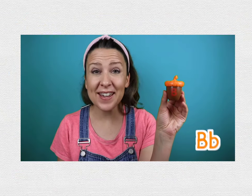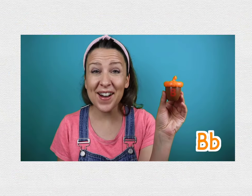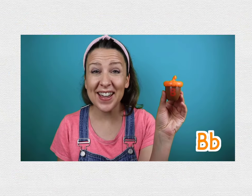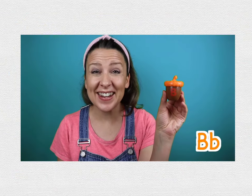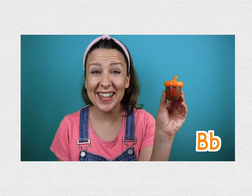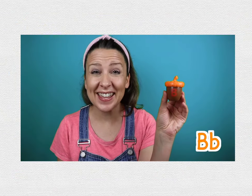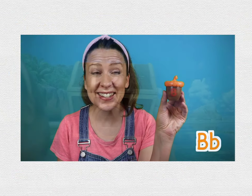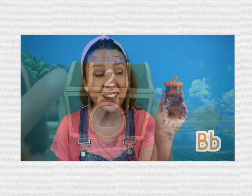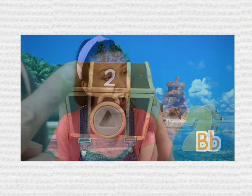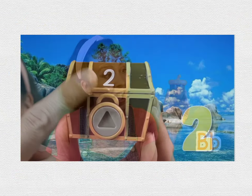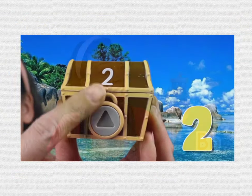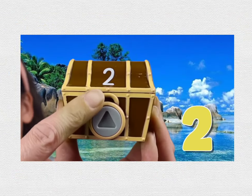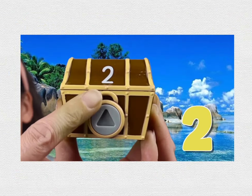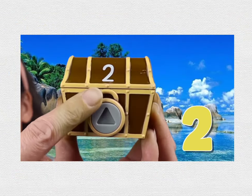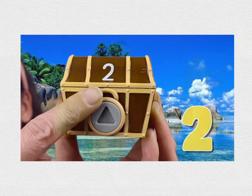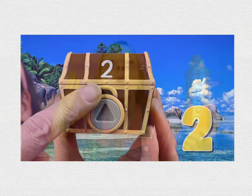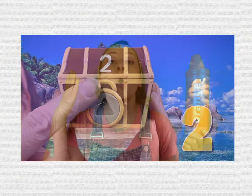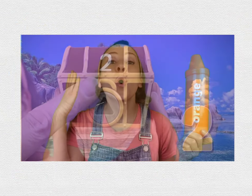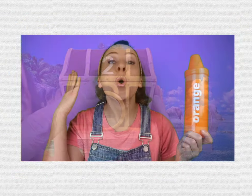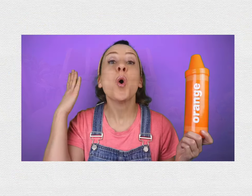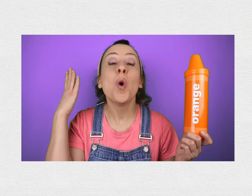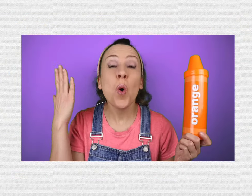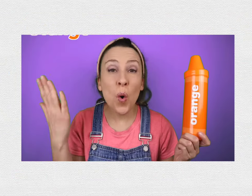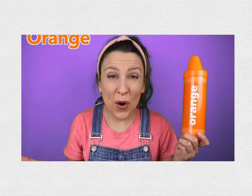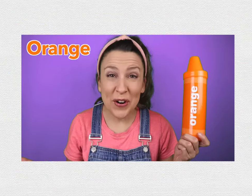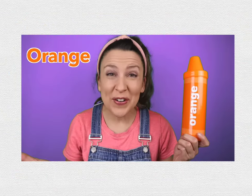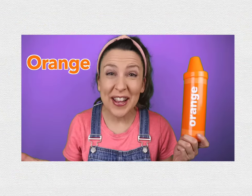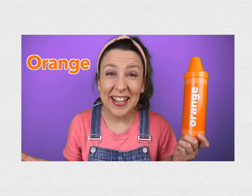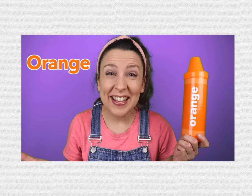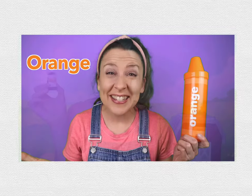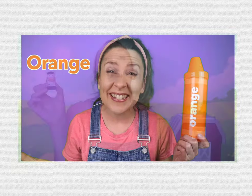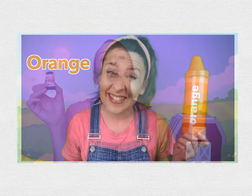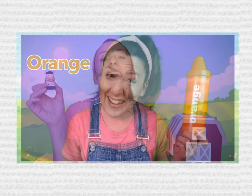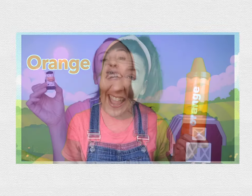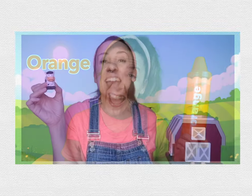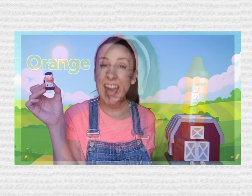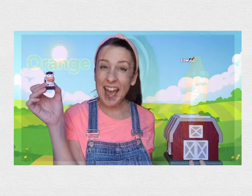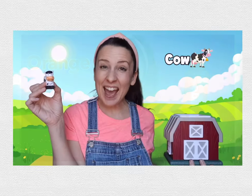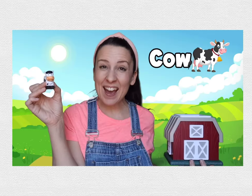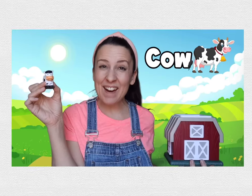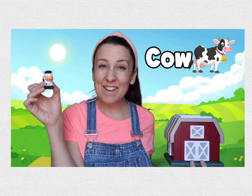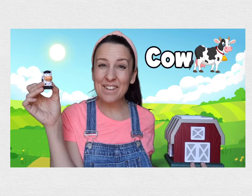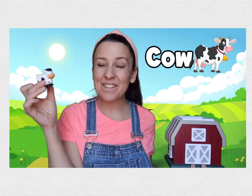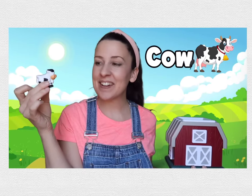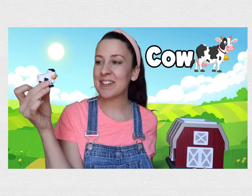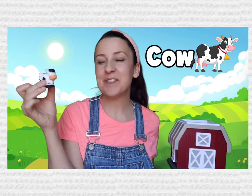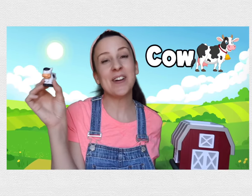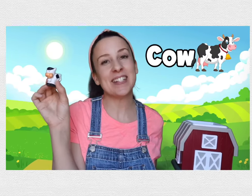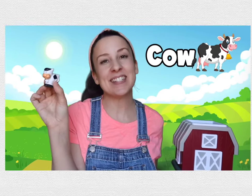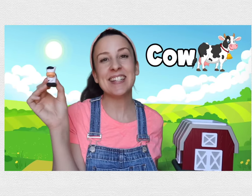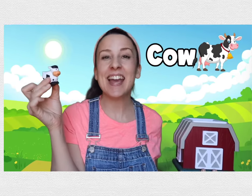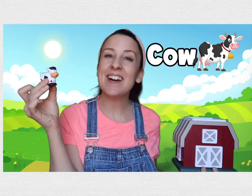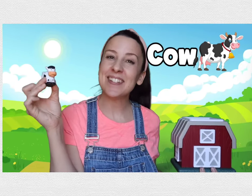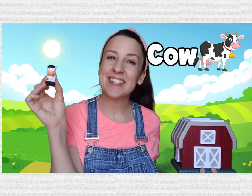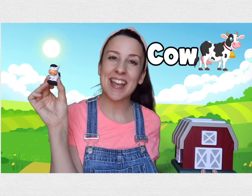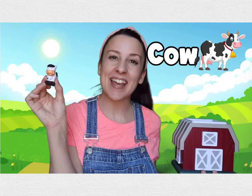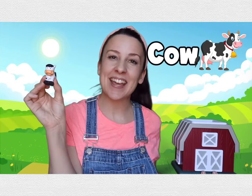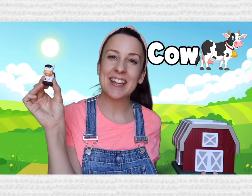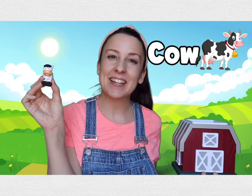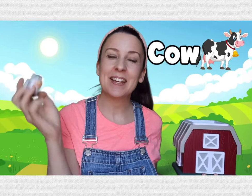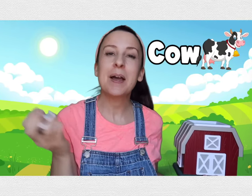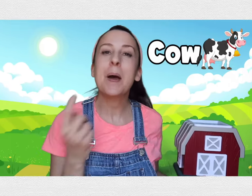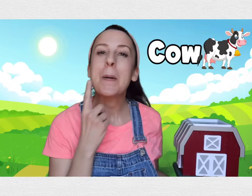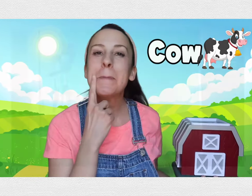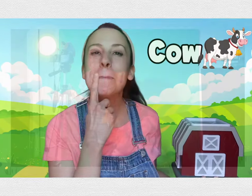the channel, she teaches kids about letters, numbers, colors, and animal sound. She makes it fun and simple by talking slowly